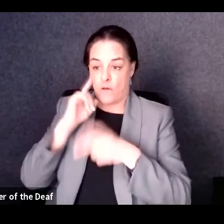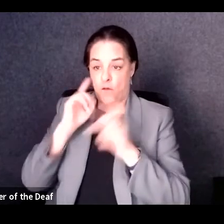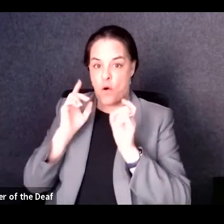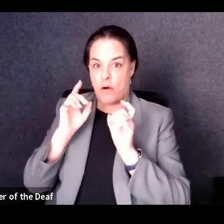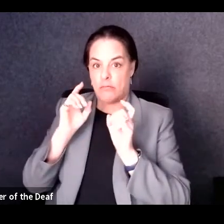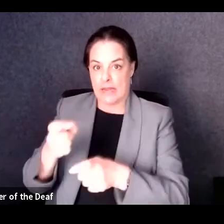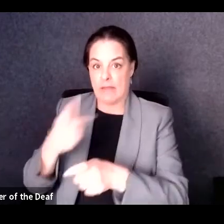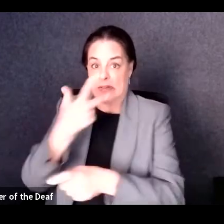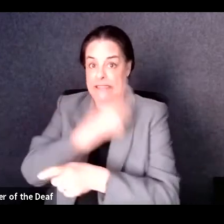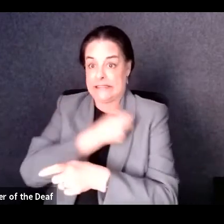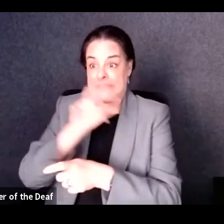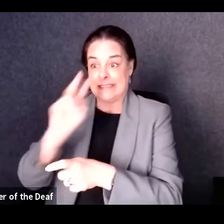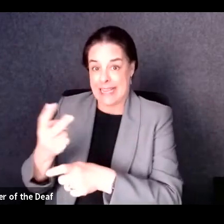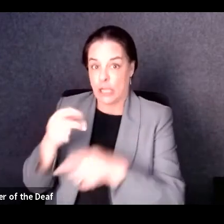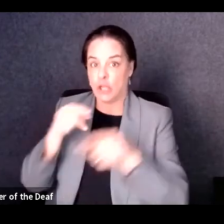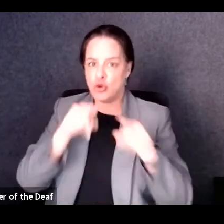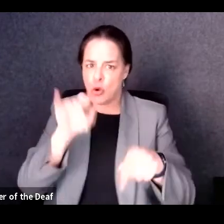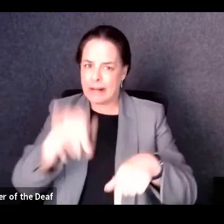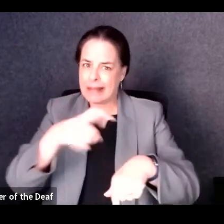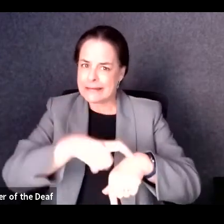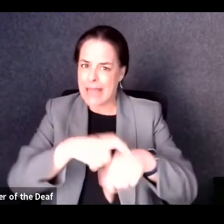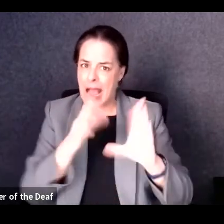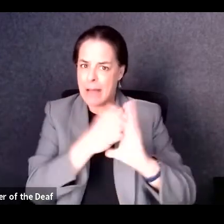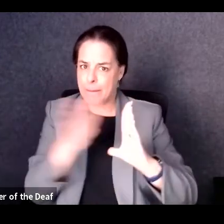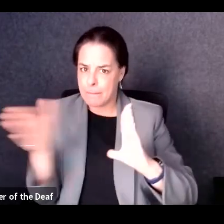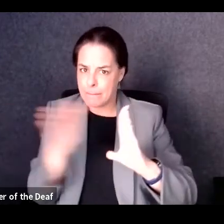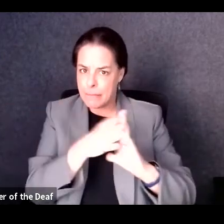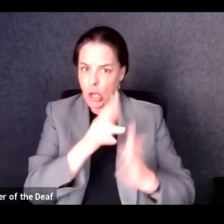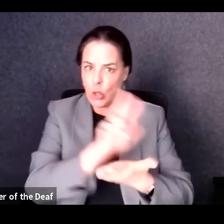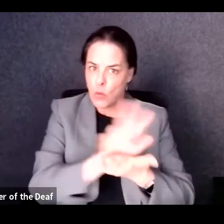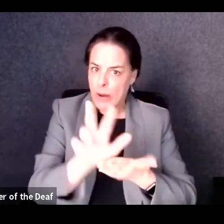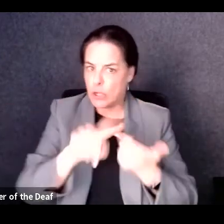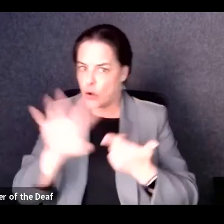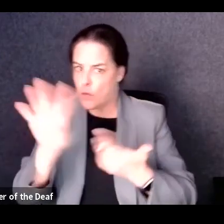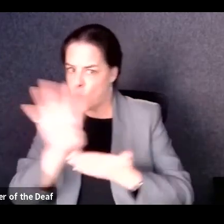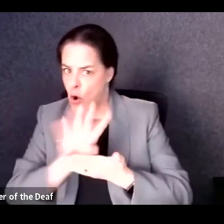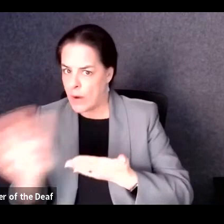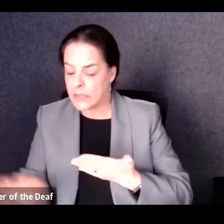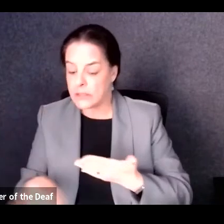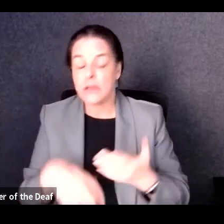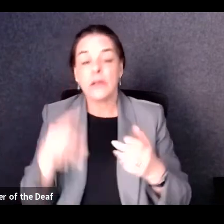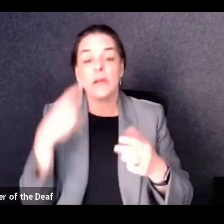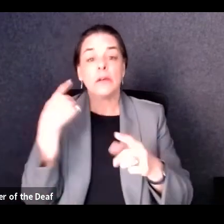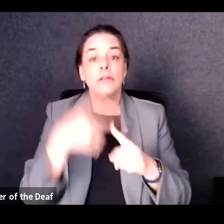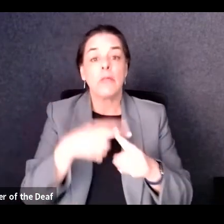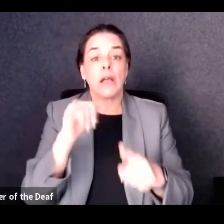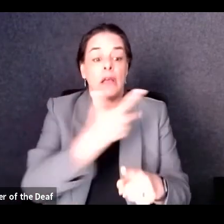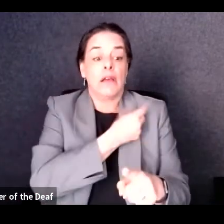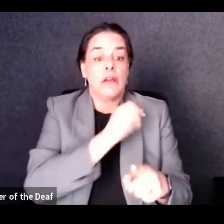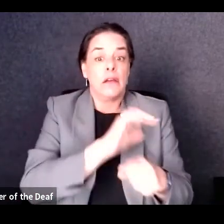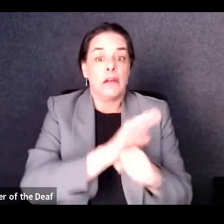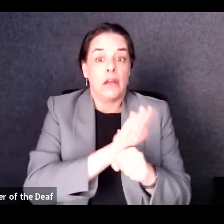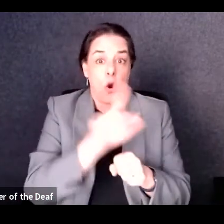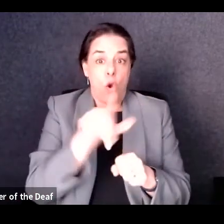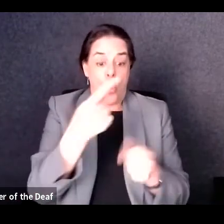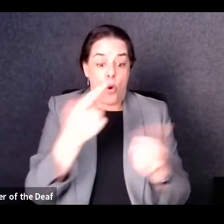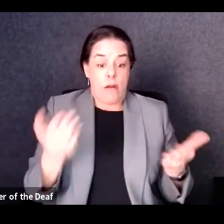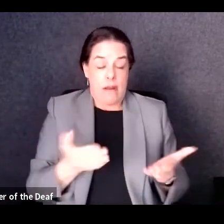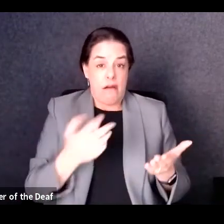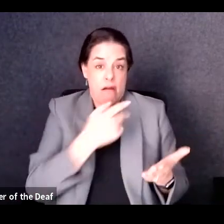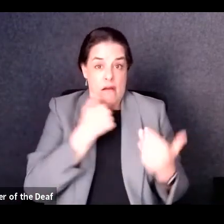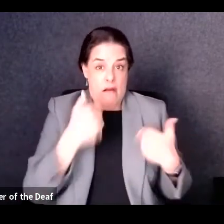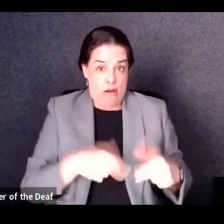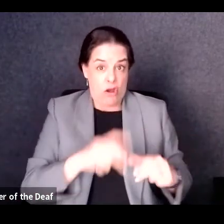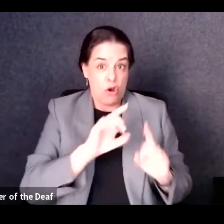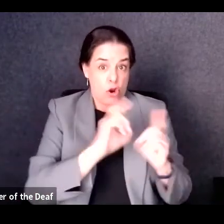that preferred time frame. In addition to the vaccination efforts done solely through the health department, we also work